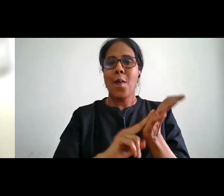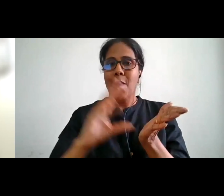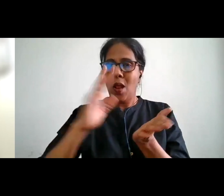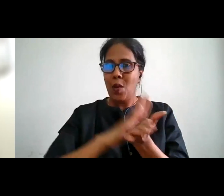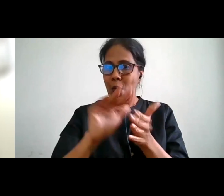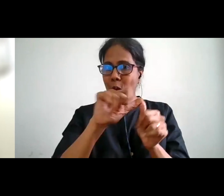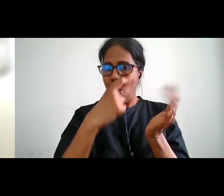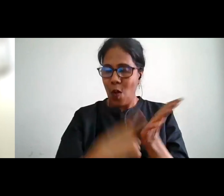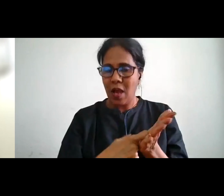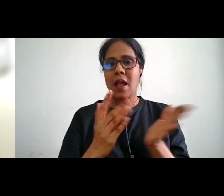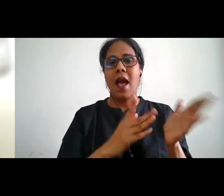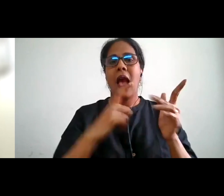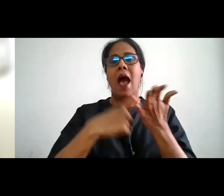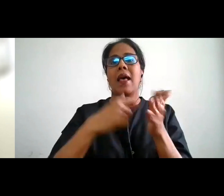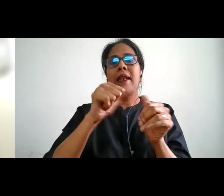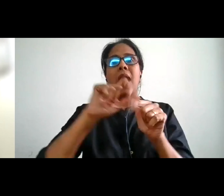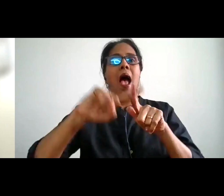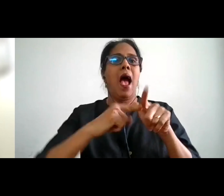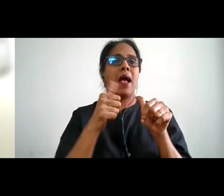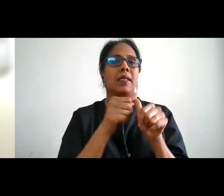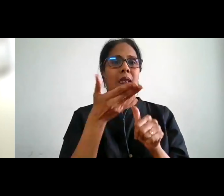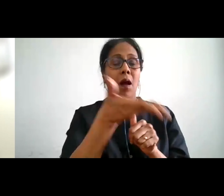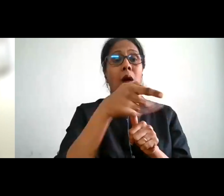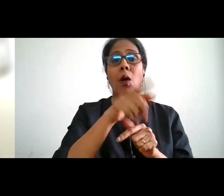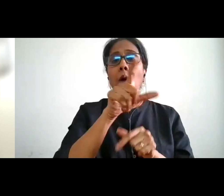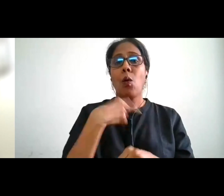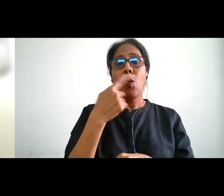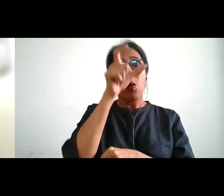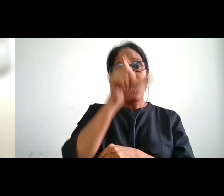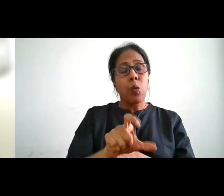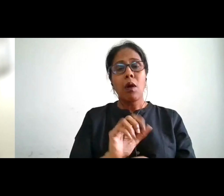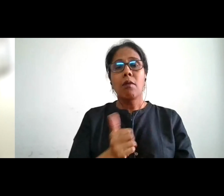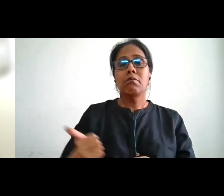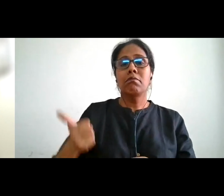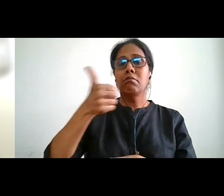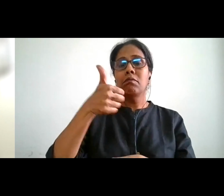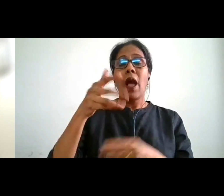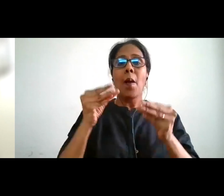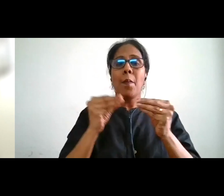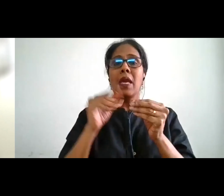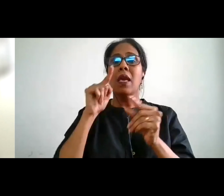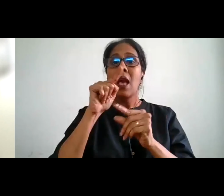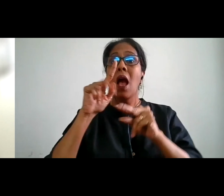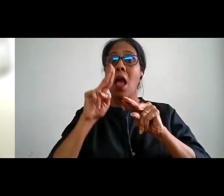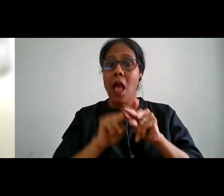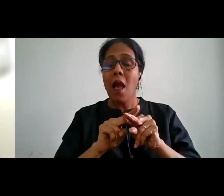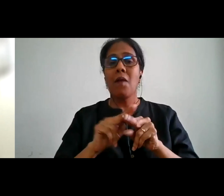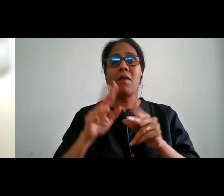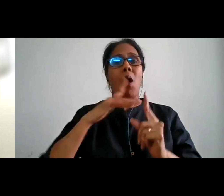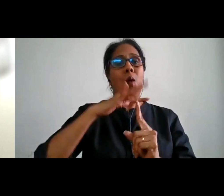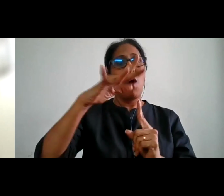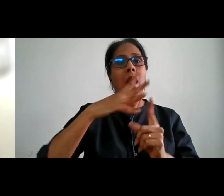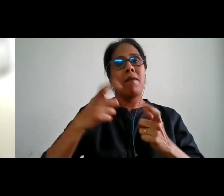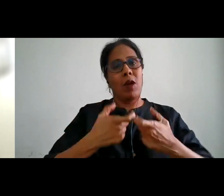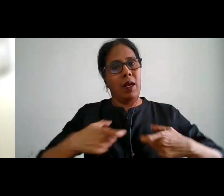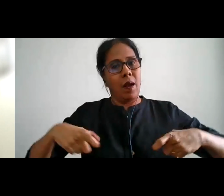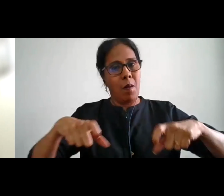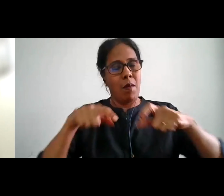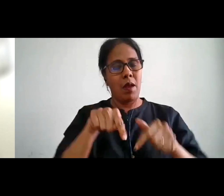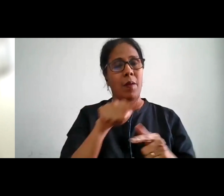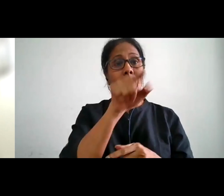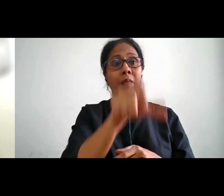Mr. K. Manohar Raja is Chairman of BIF's Wi-Fi Committee and Executive Director at RailTel.